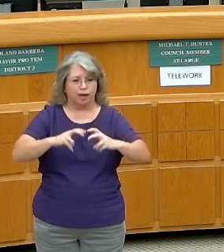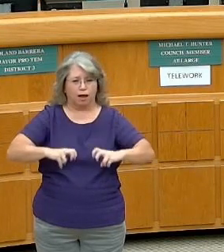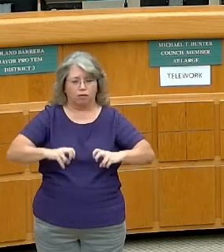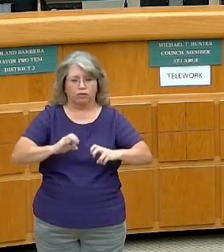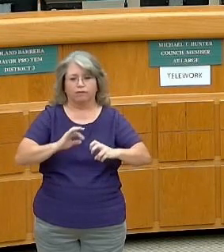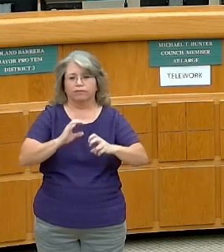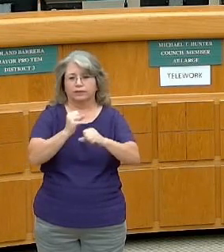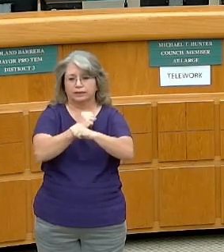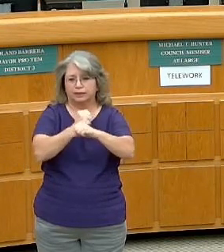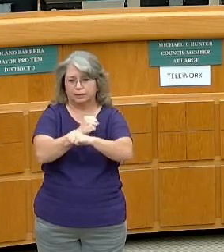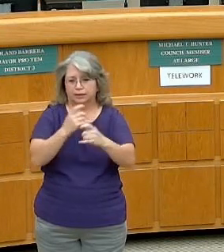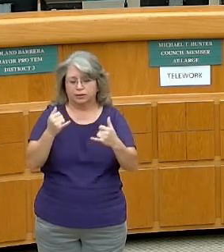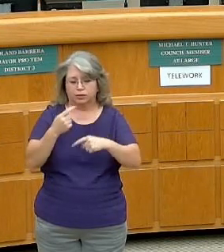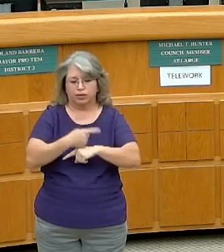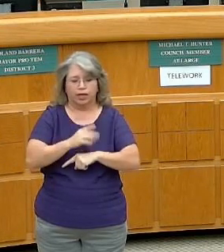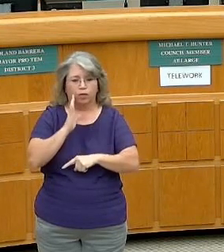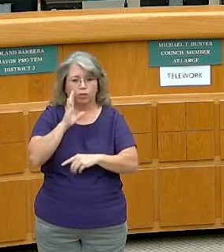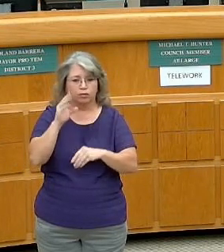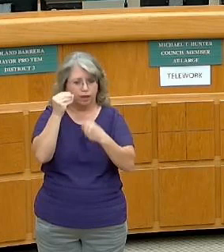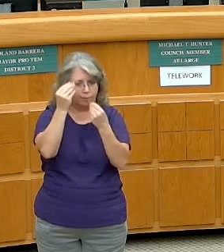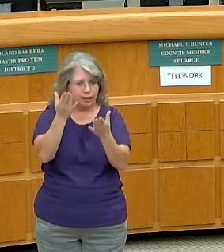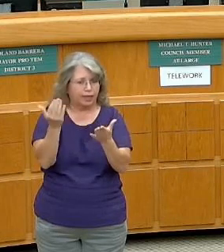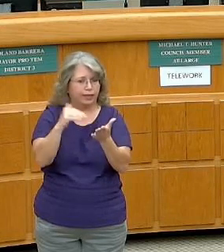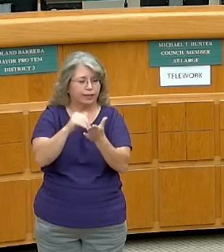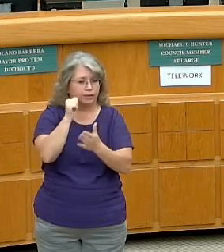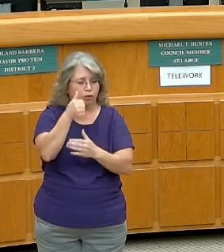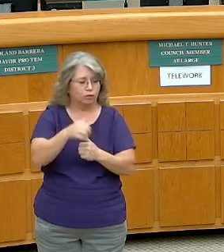tomorrow on that. A big concern for us is